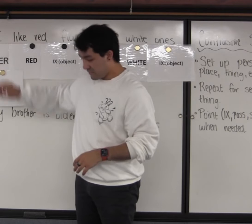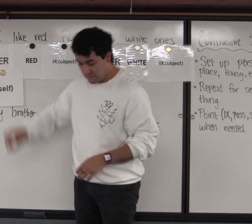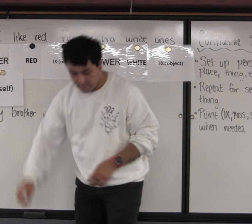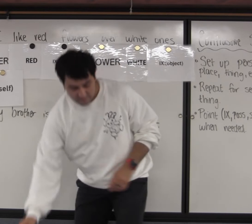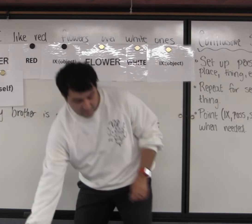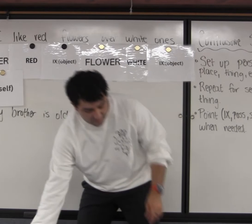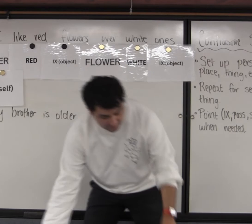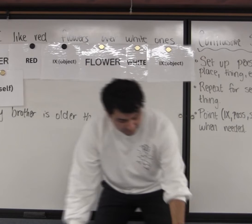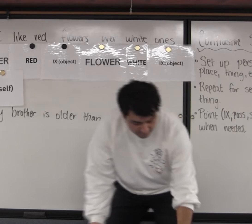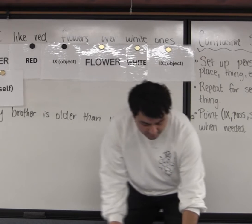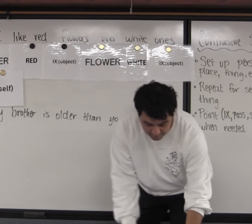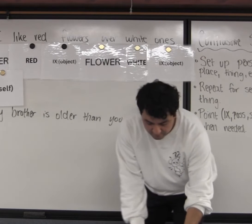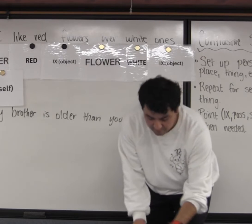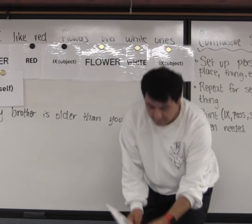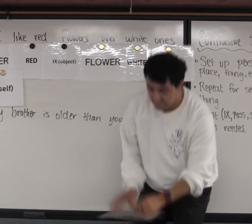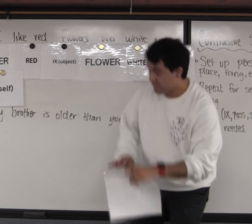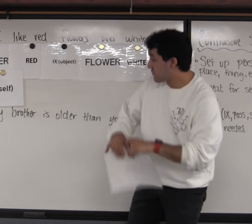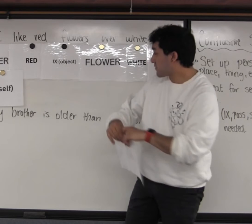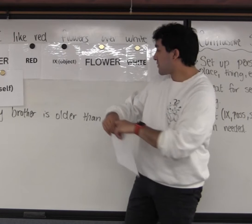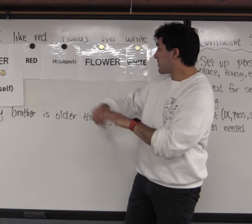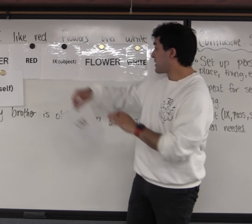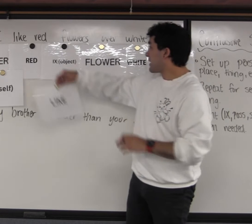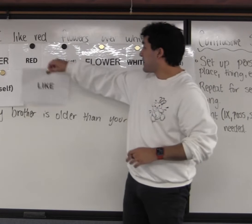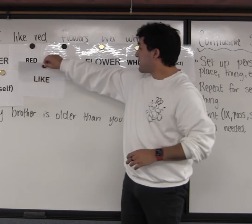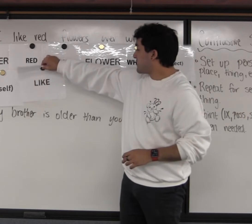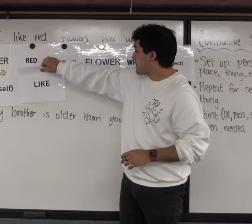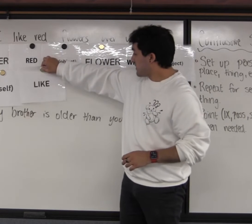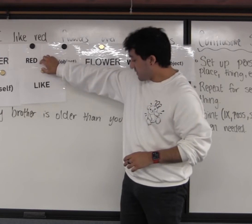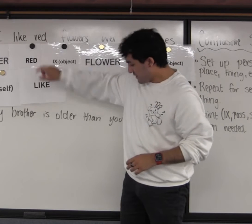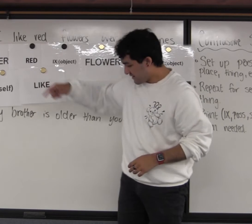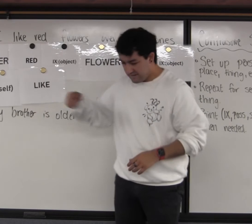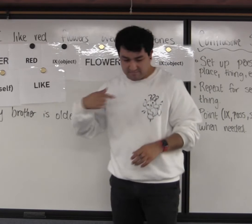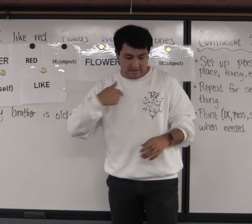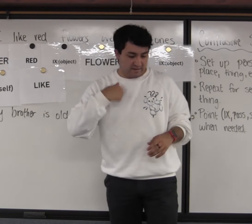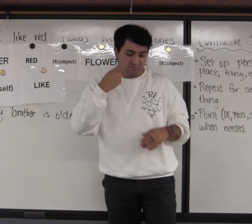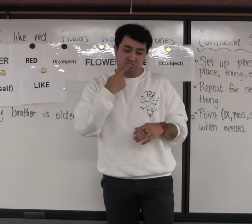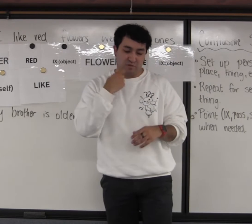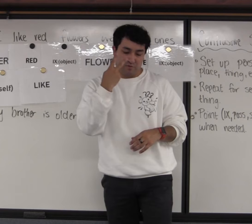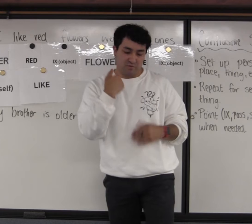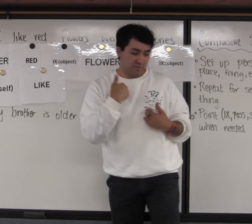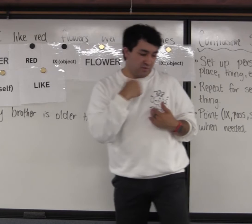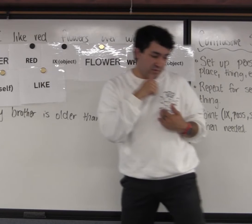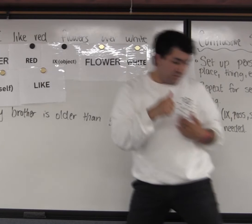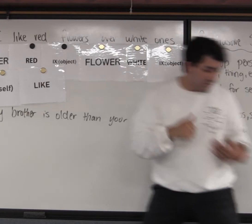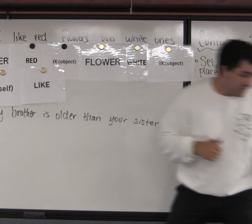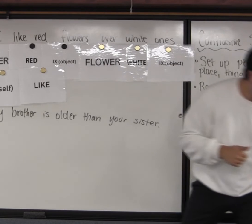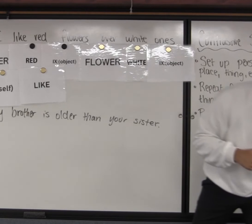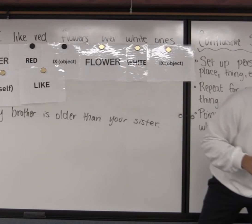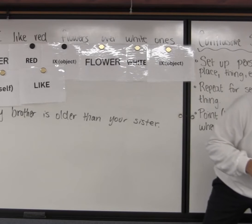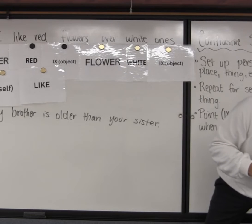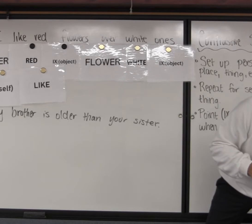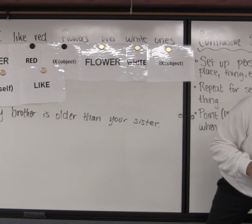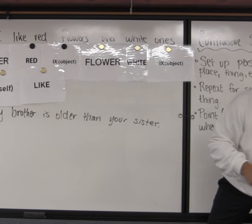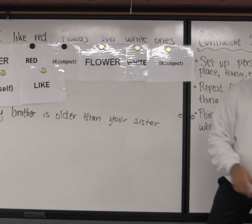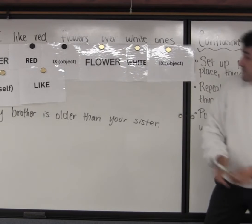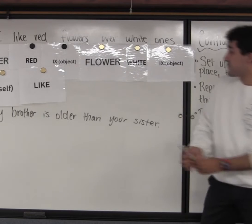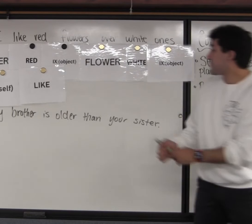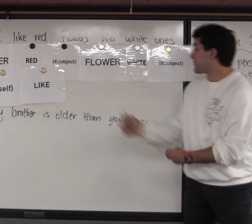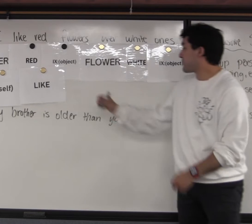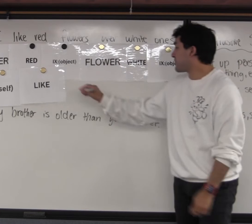So this is a simple sentence. We don't need to move things around. We could move things around. We could say,